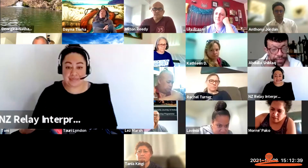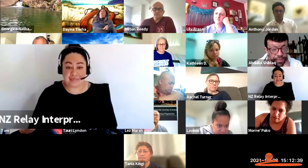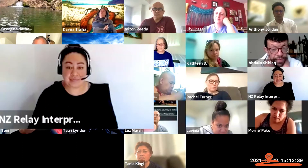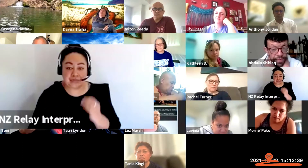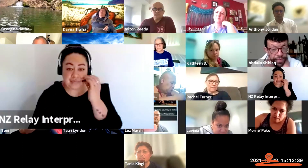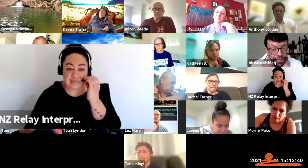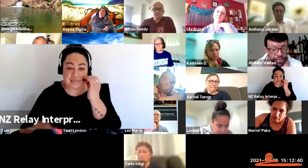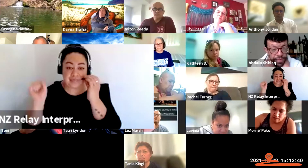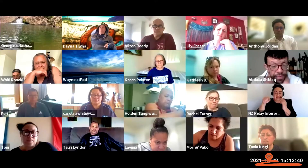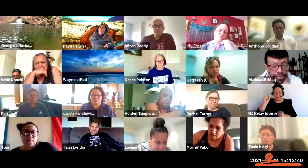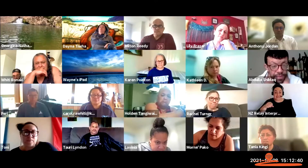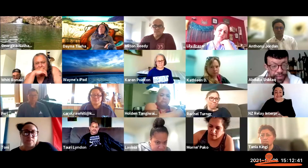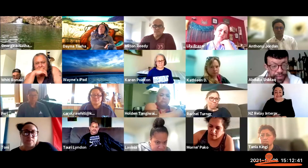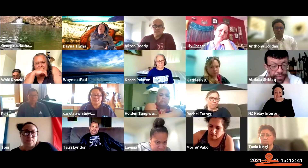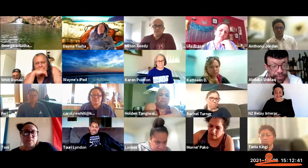Yeah, I'll